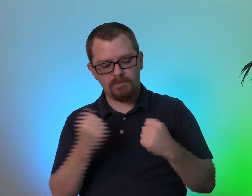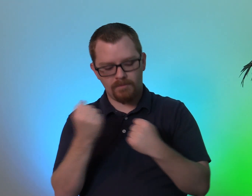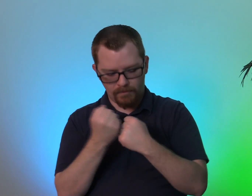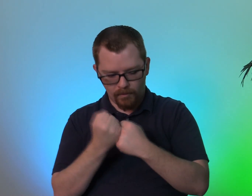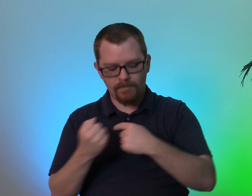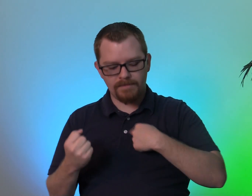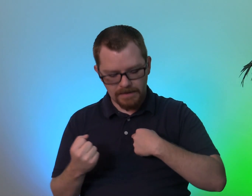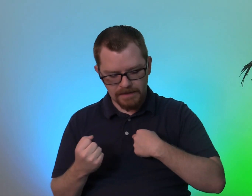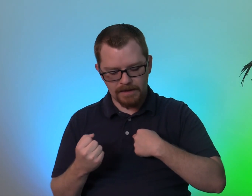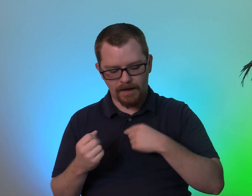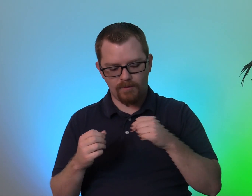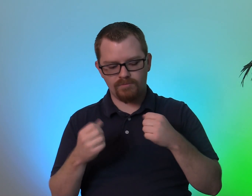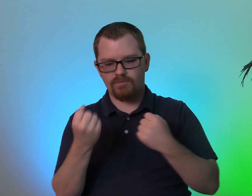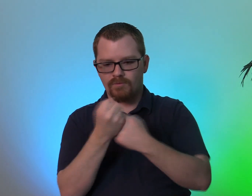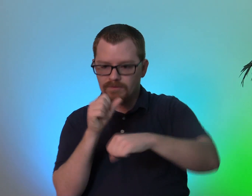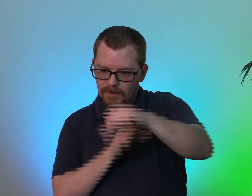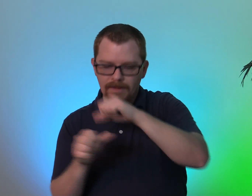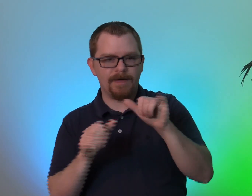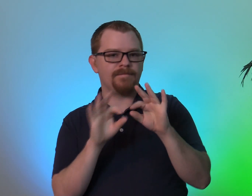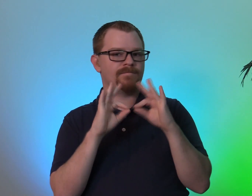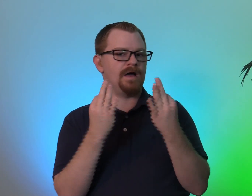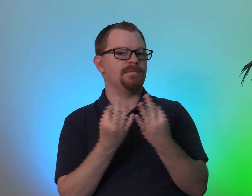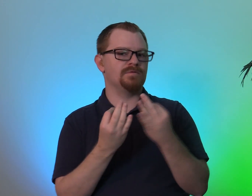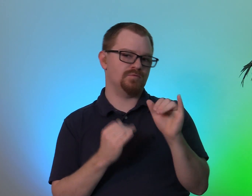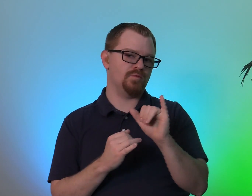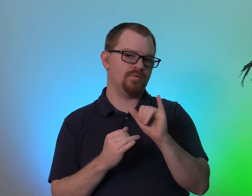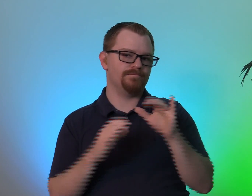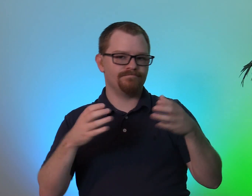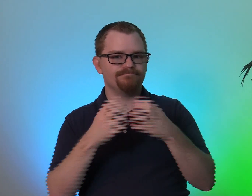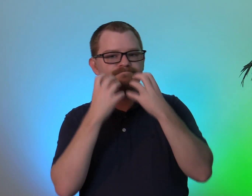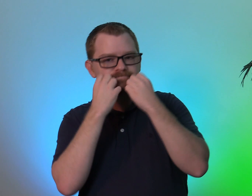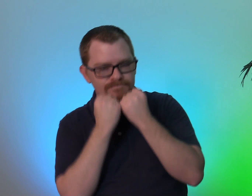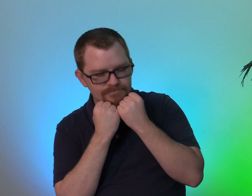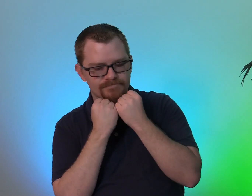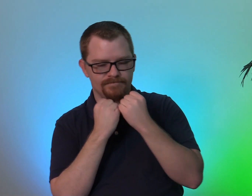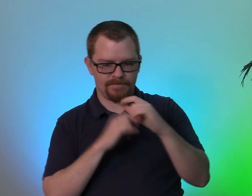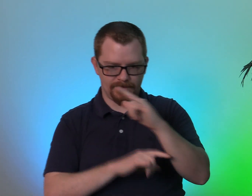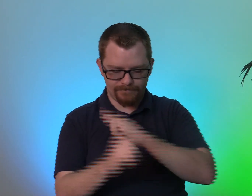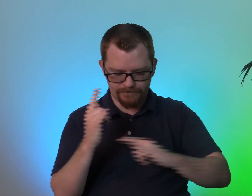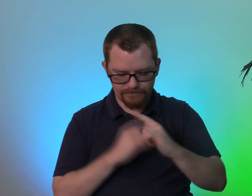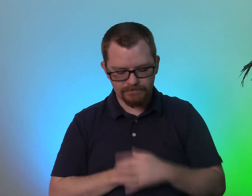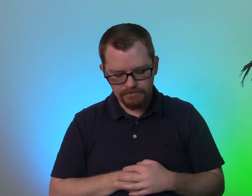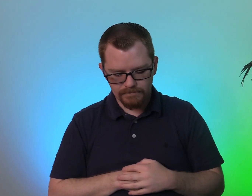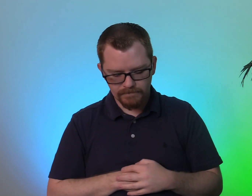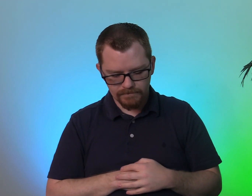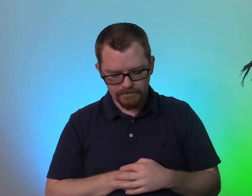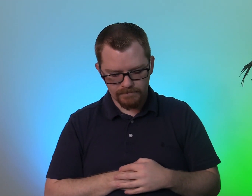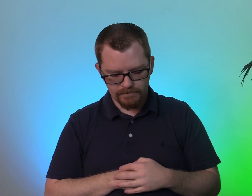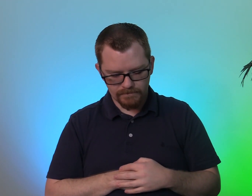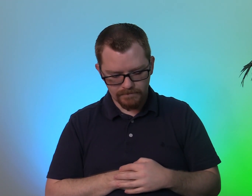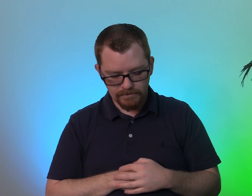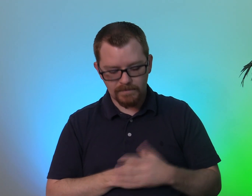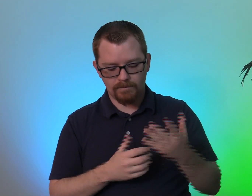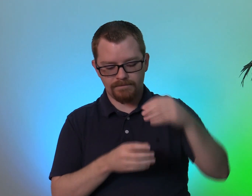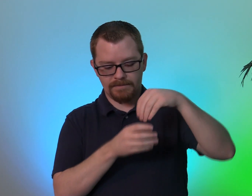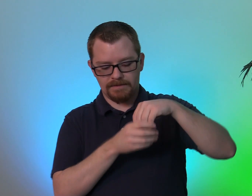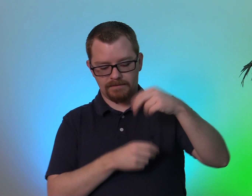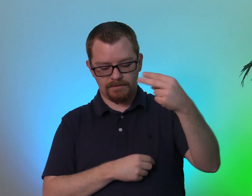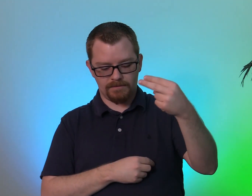And they in turn support me and one another like a family. Very precious.